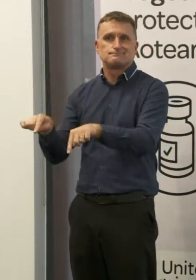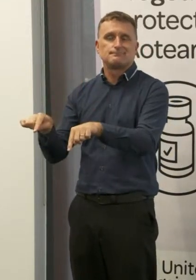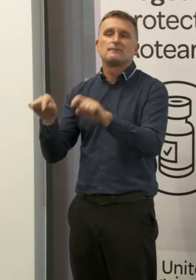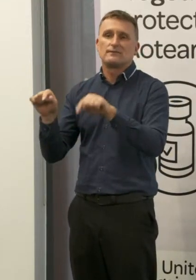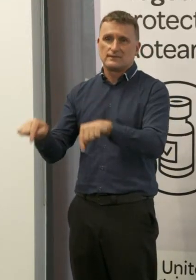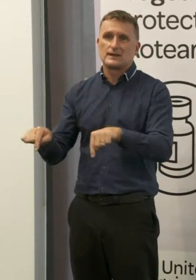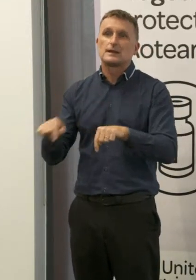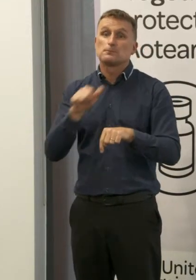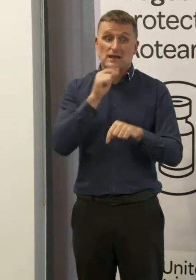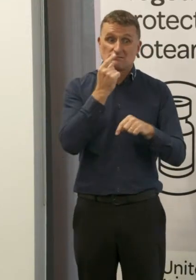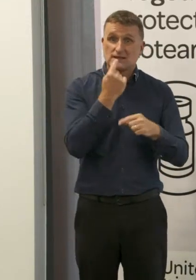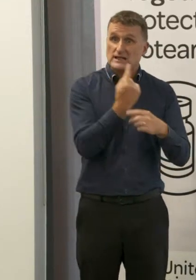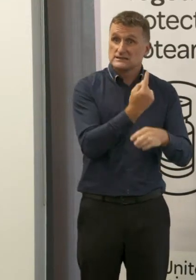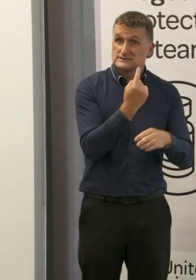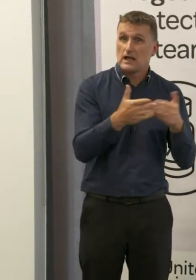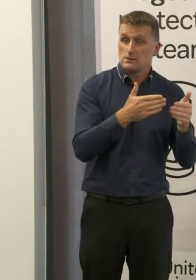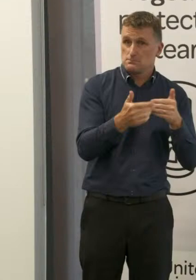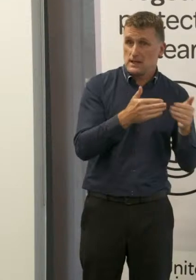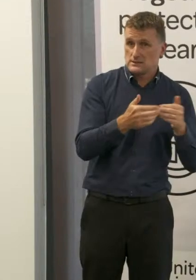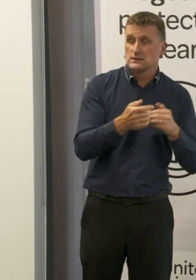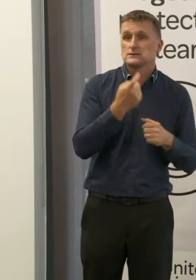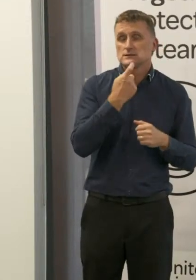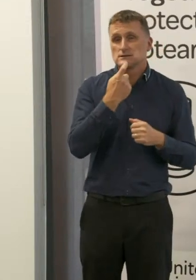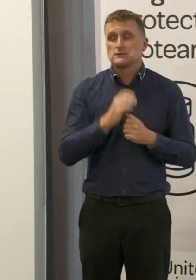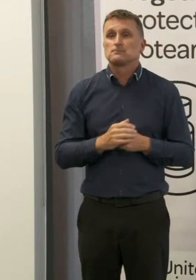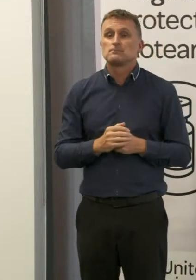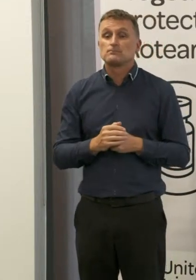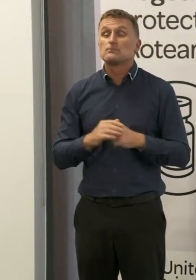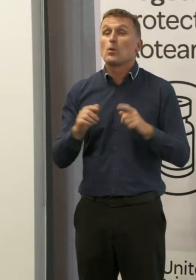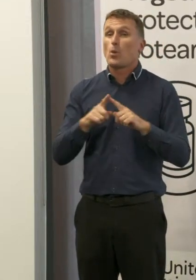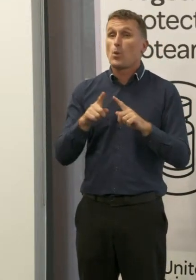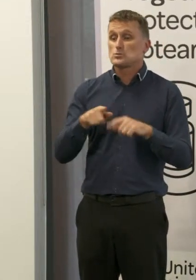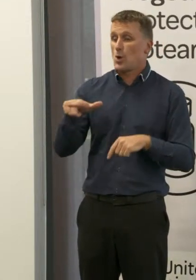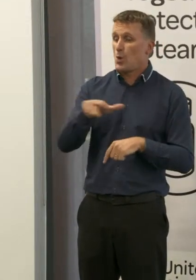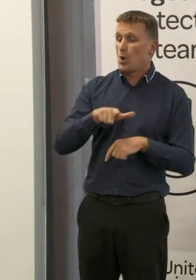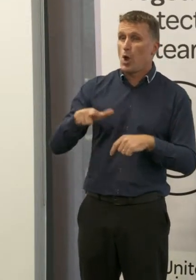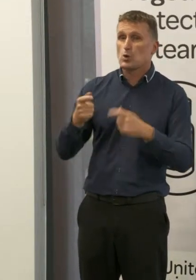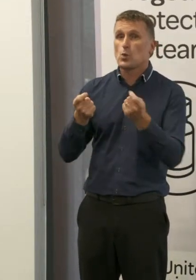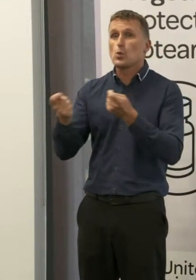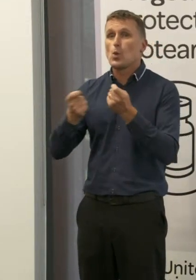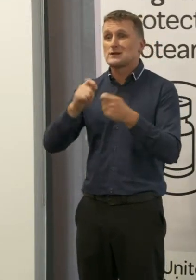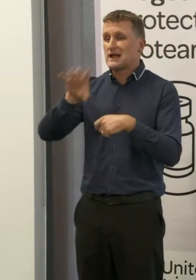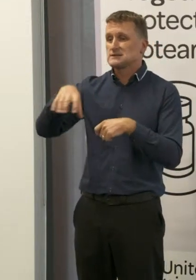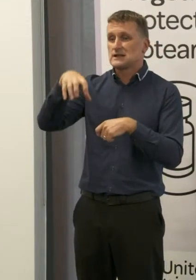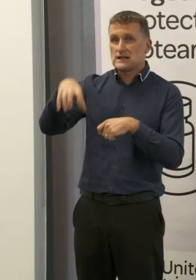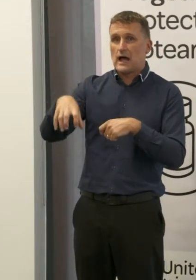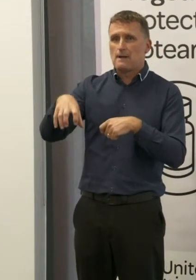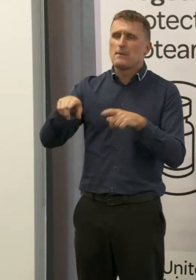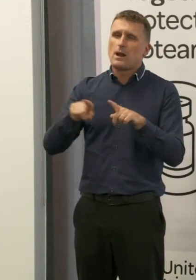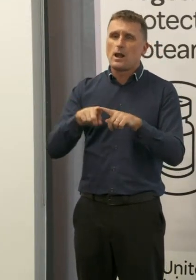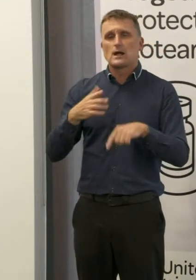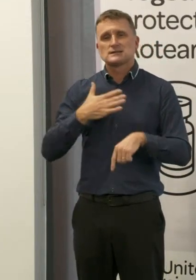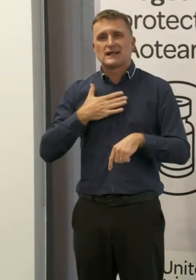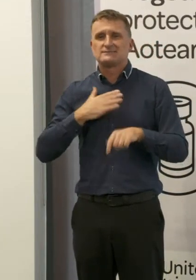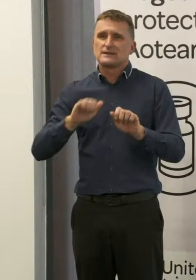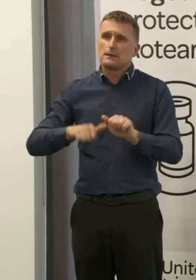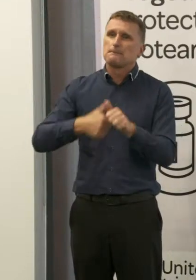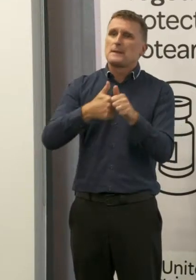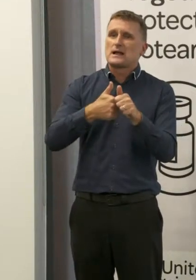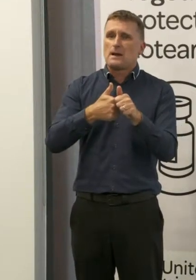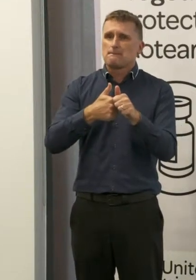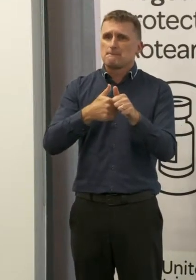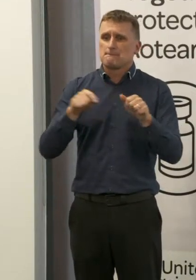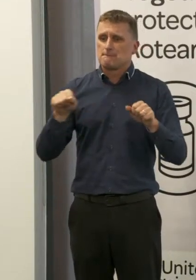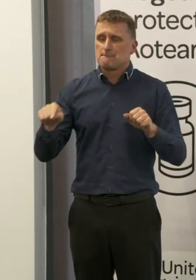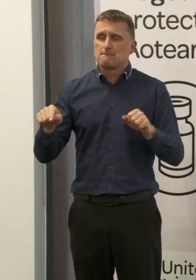need. And our local care coordination hubs are the are the safety net that ensure we can't